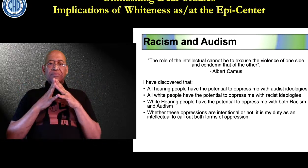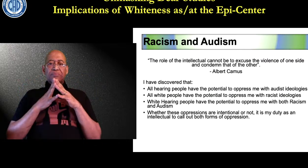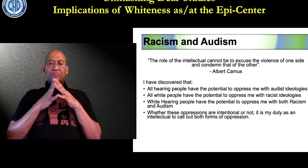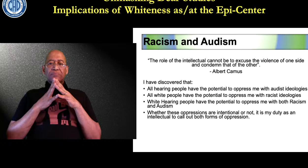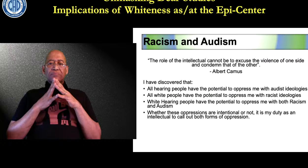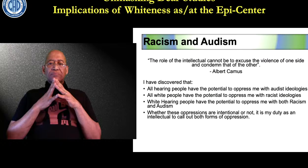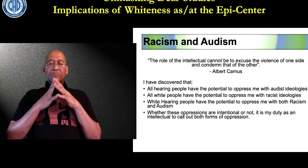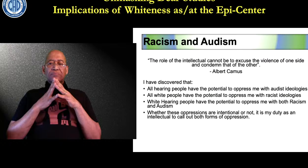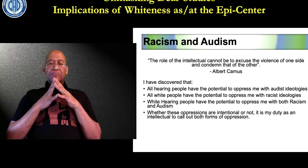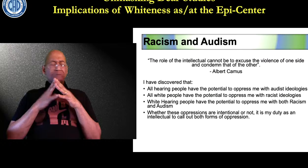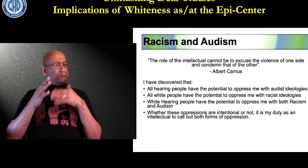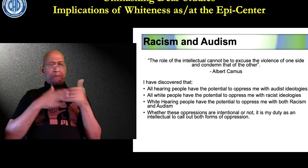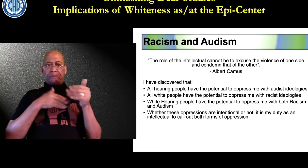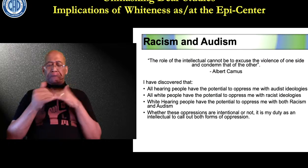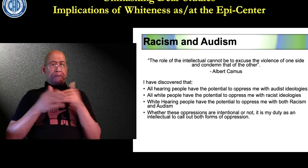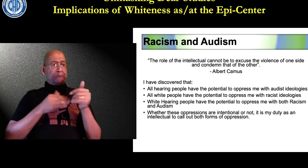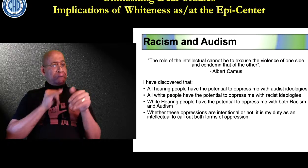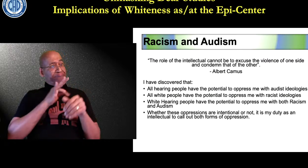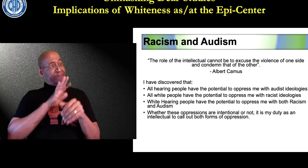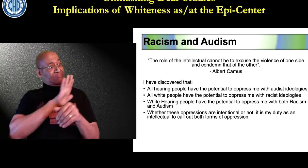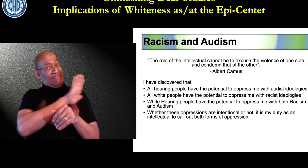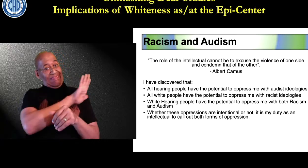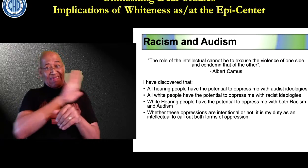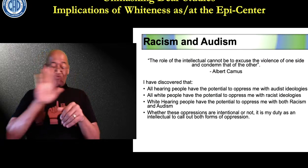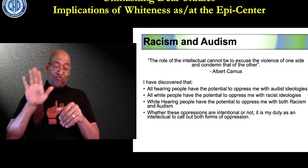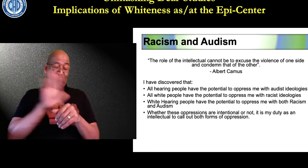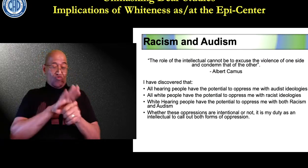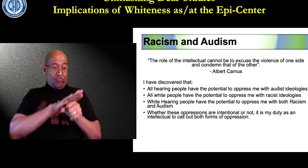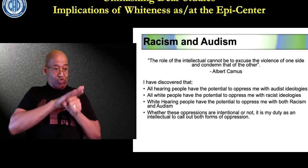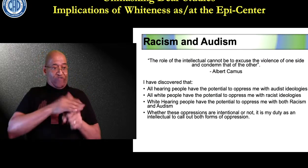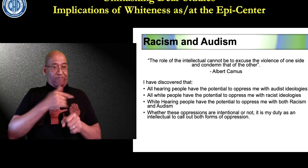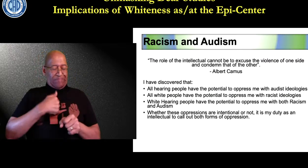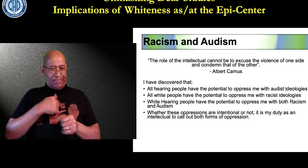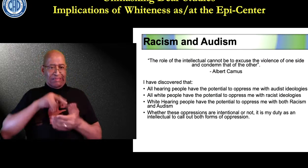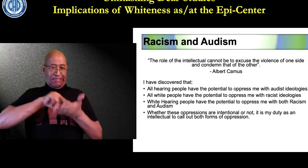Both of these communities don't accept me.